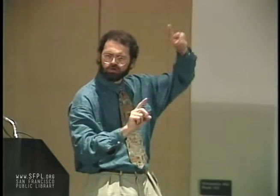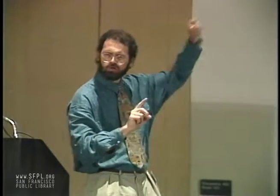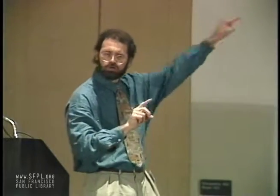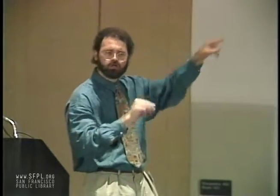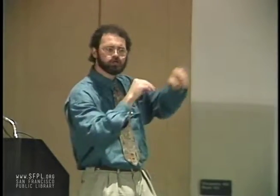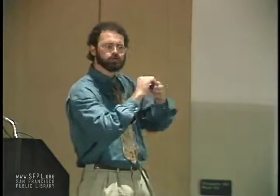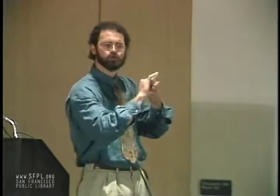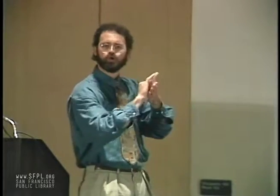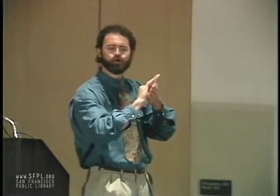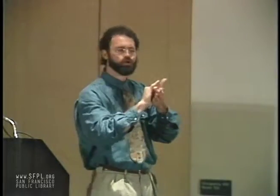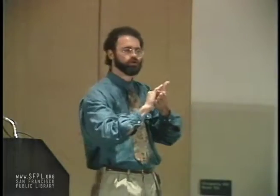He was looking for...